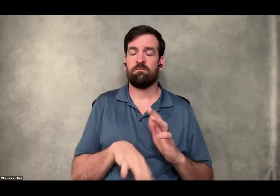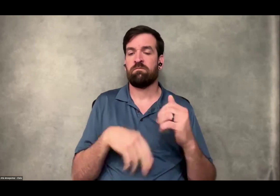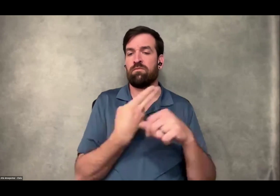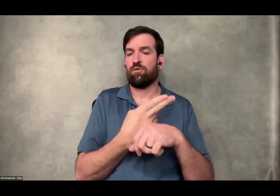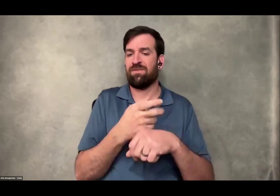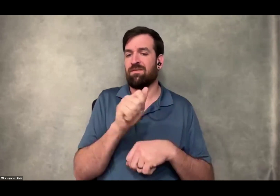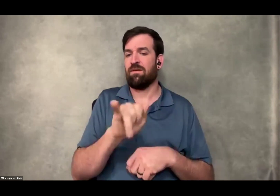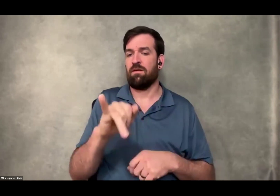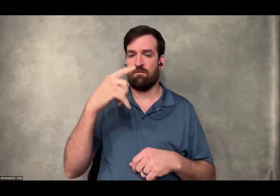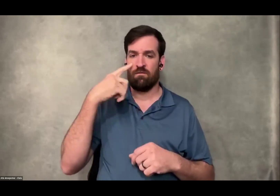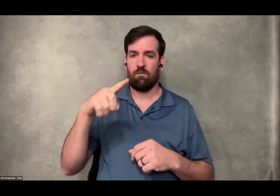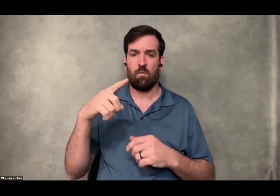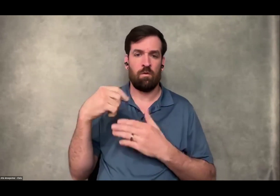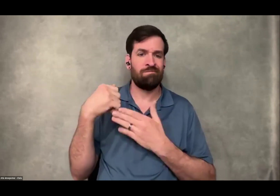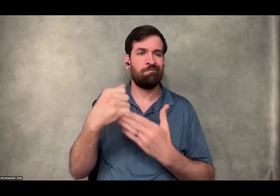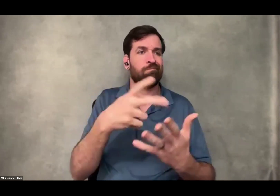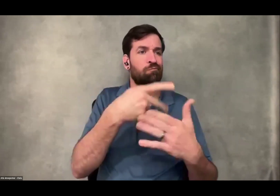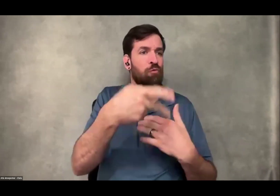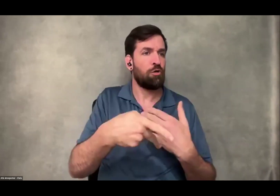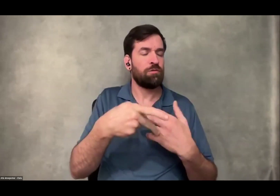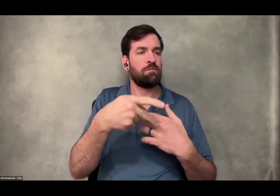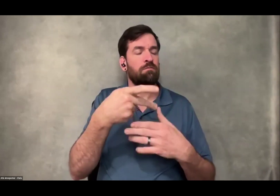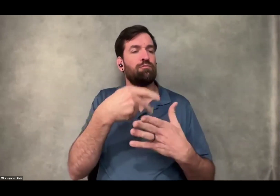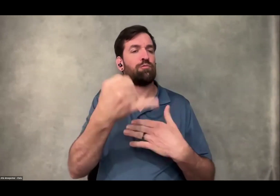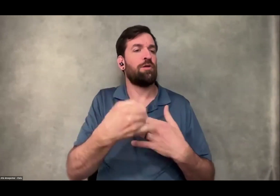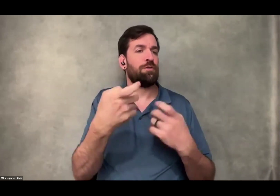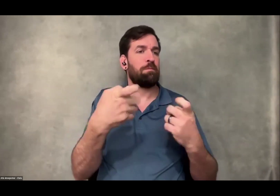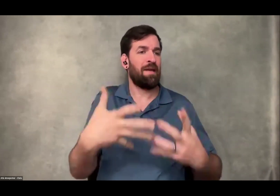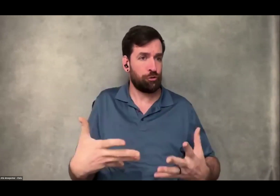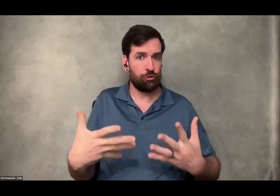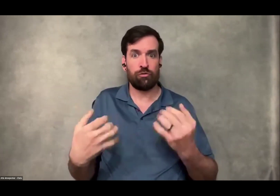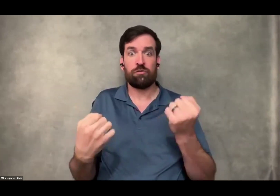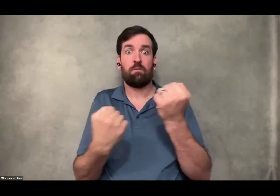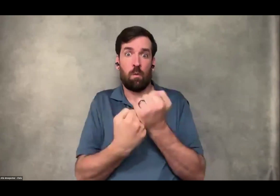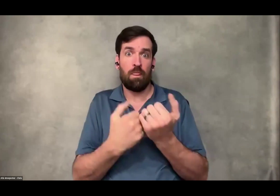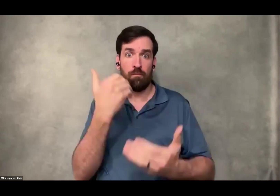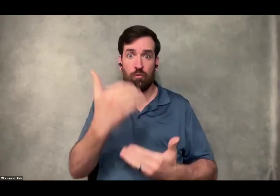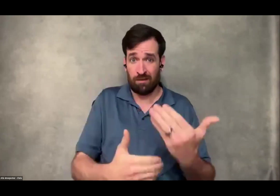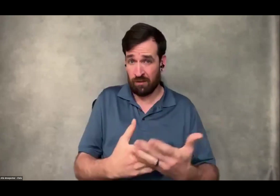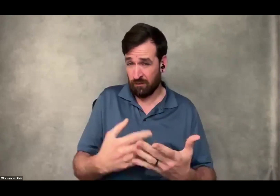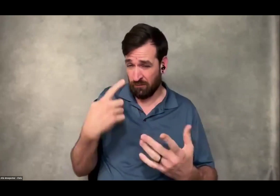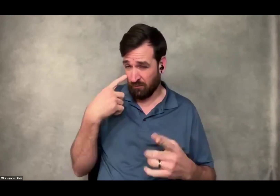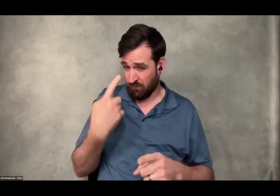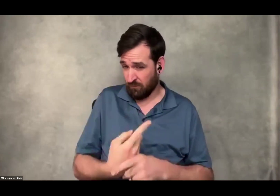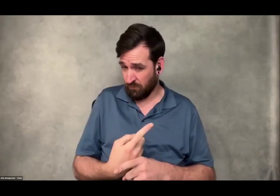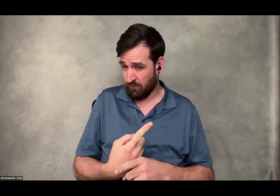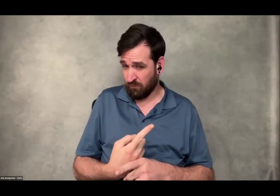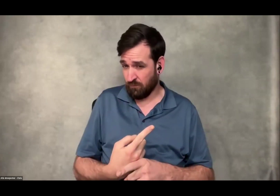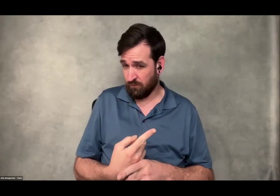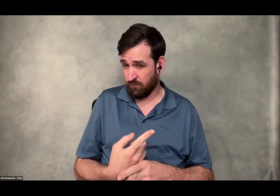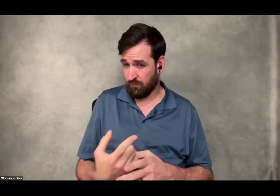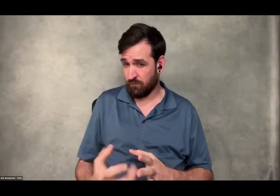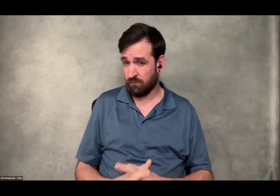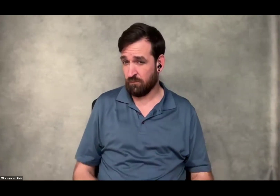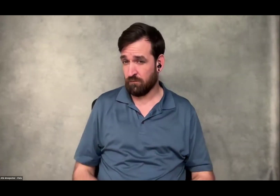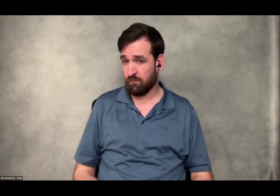AI to help project management and support that process. Is that an accurate assessment?